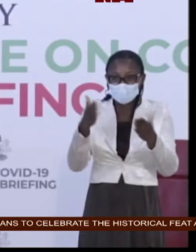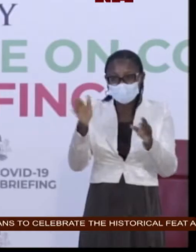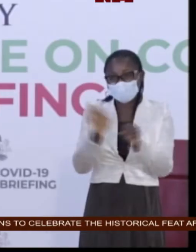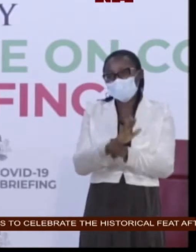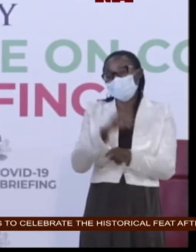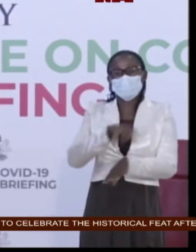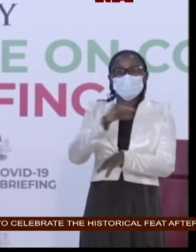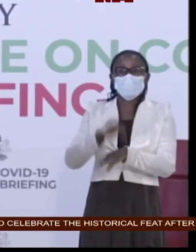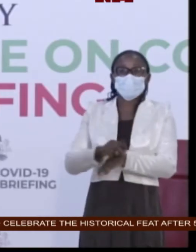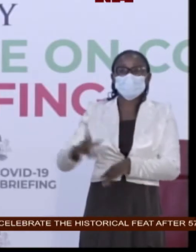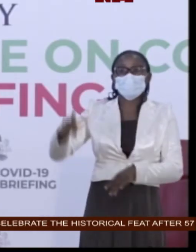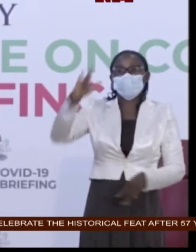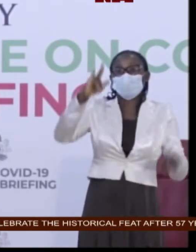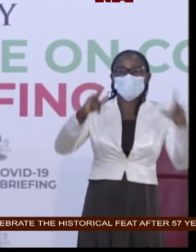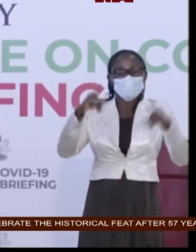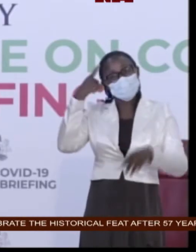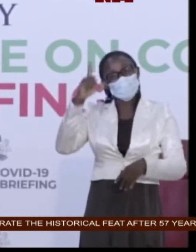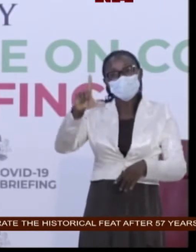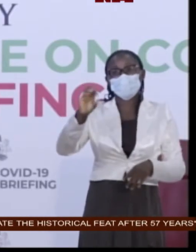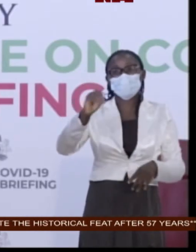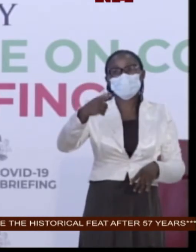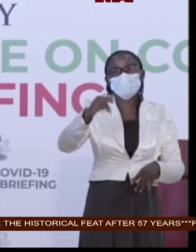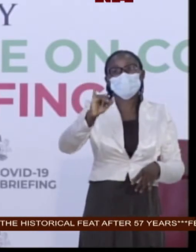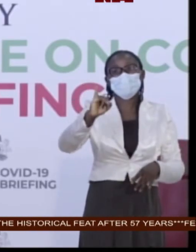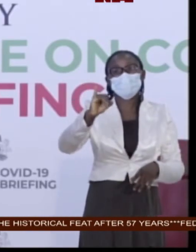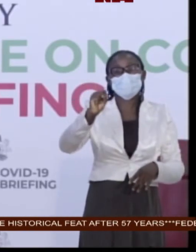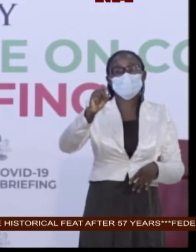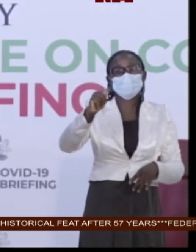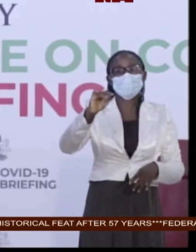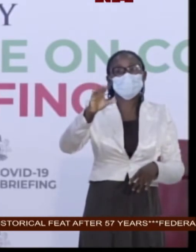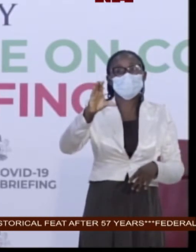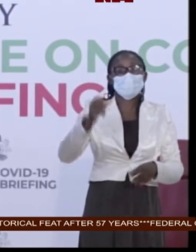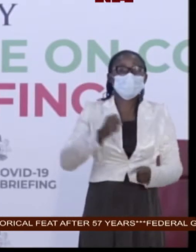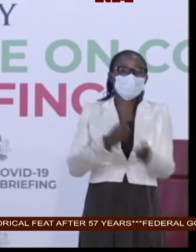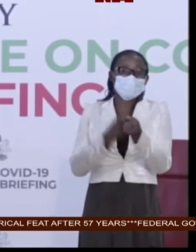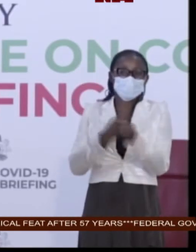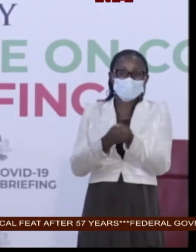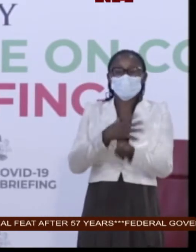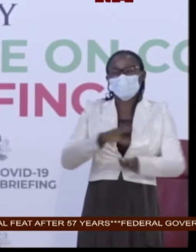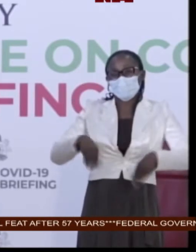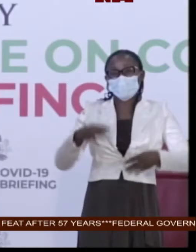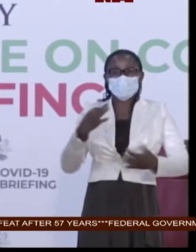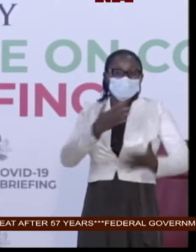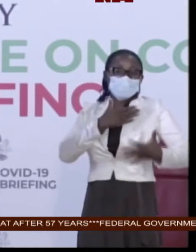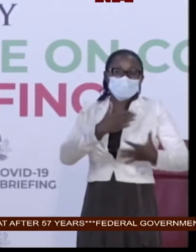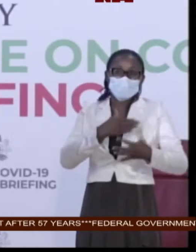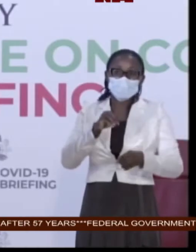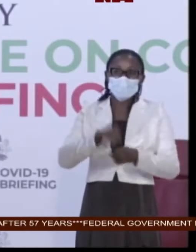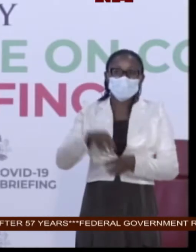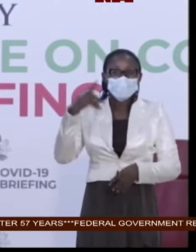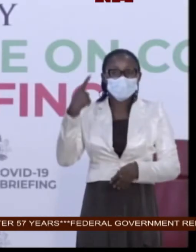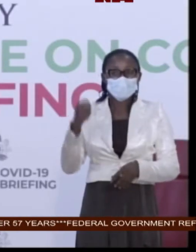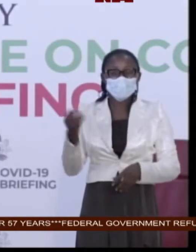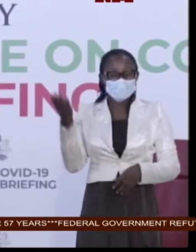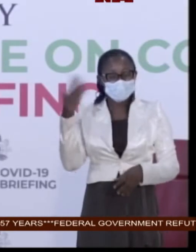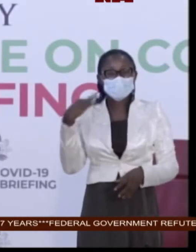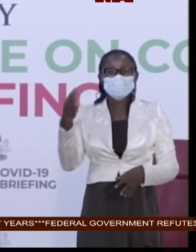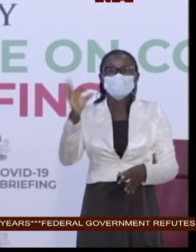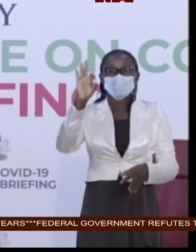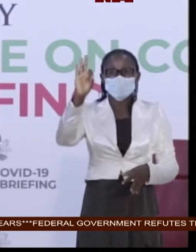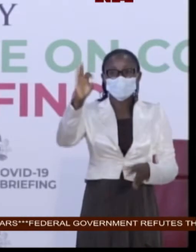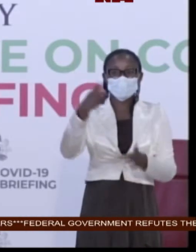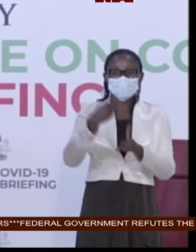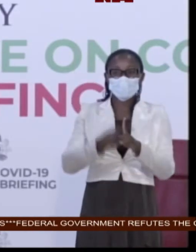the Nigerian Air Force for logistics support and supply of oxygen to health sector in the last